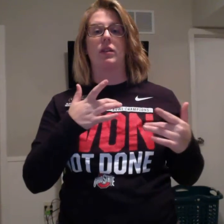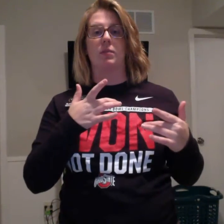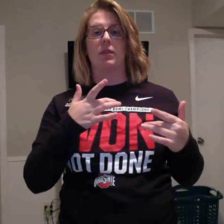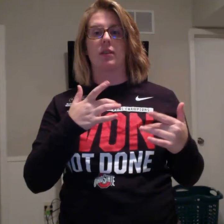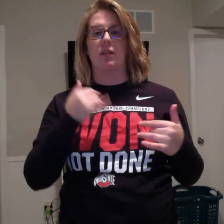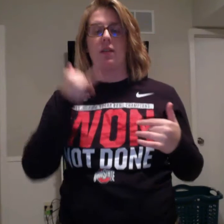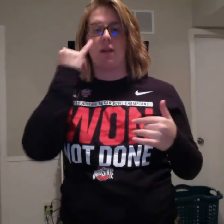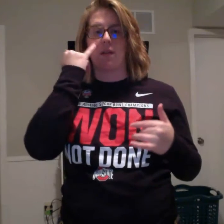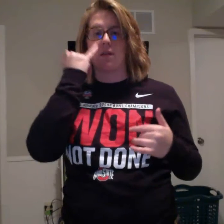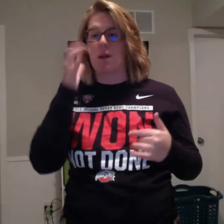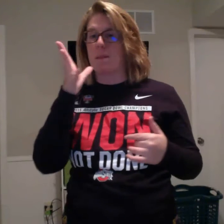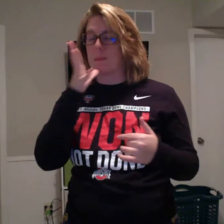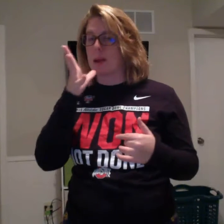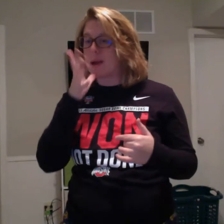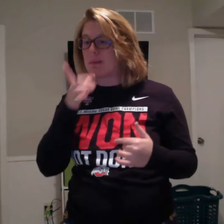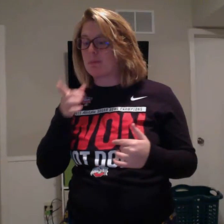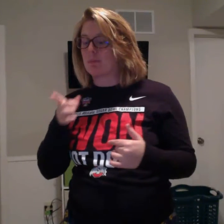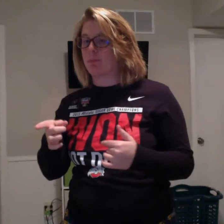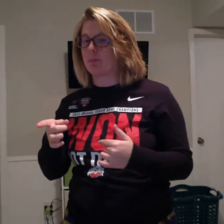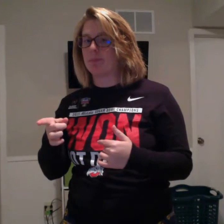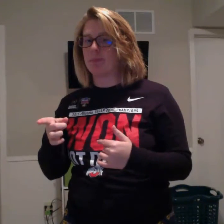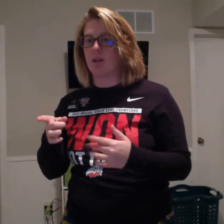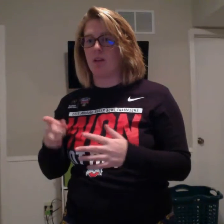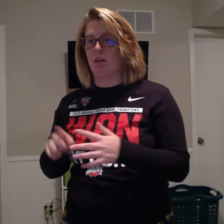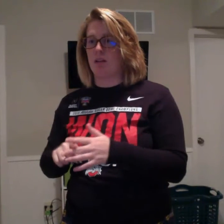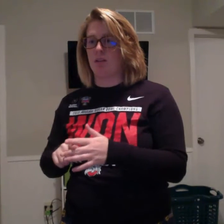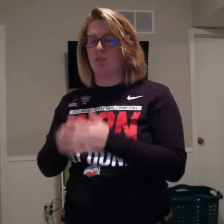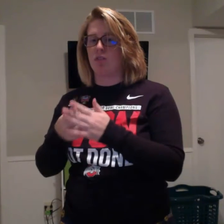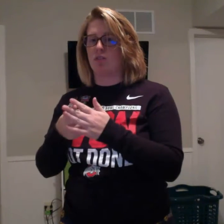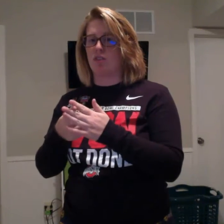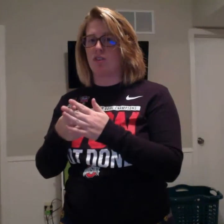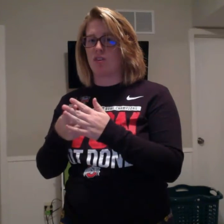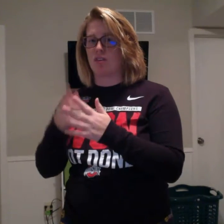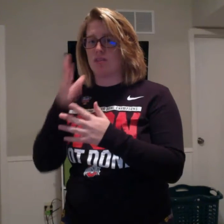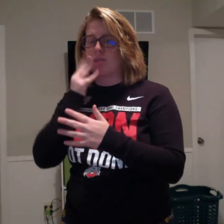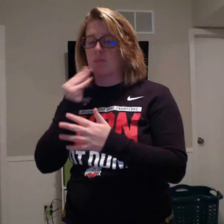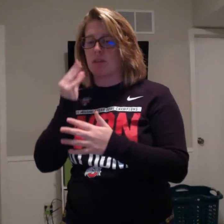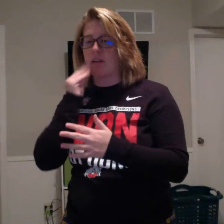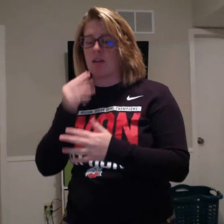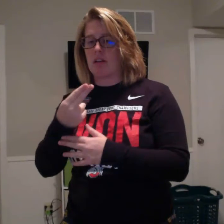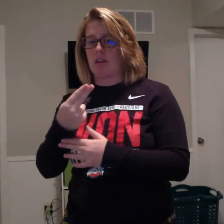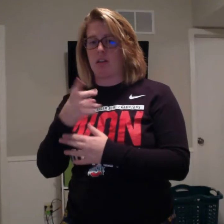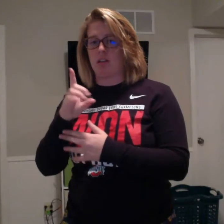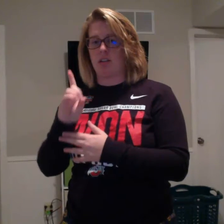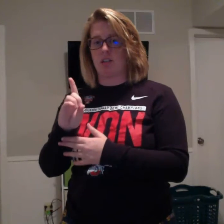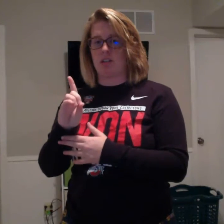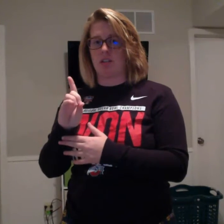Even repeats of 27 to 35 CAGs can expand occasionally, and these are called